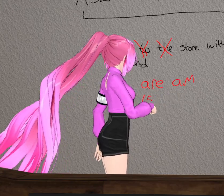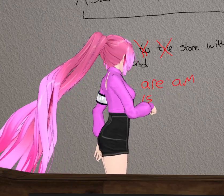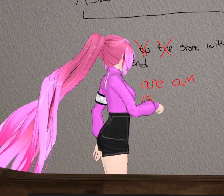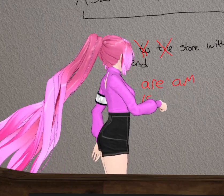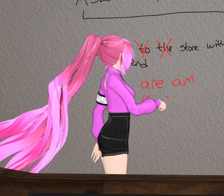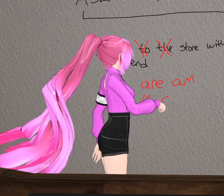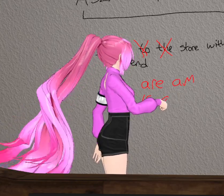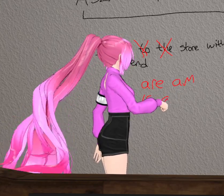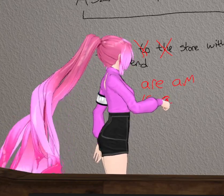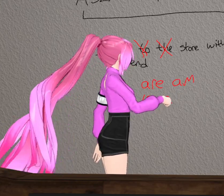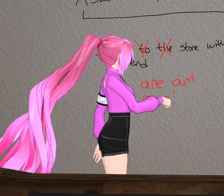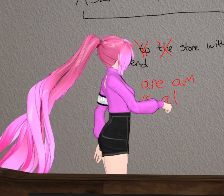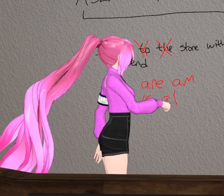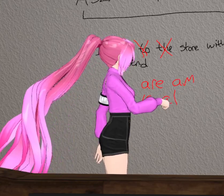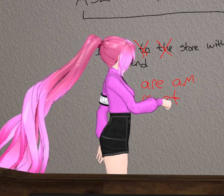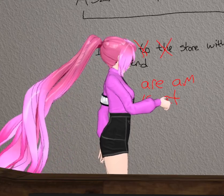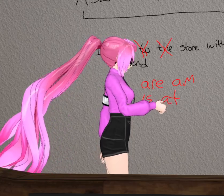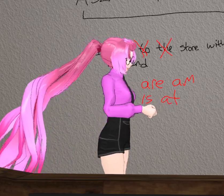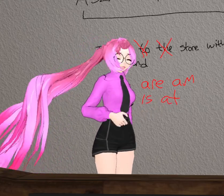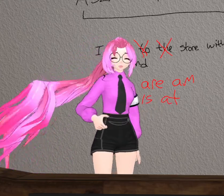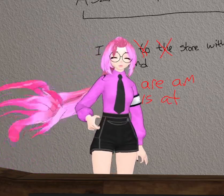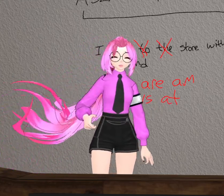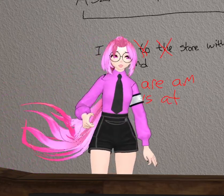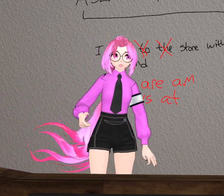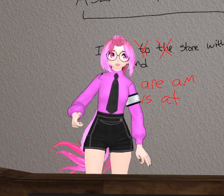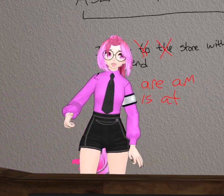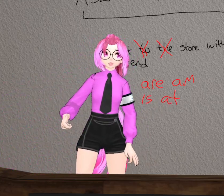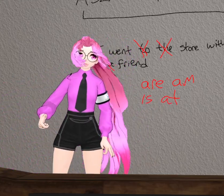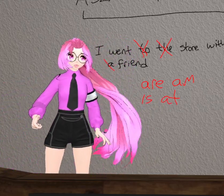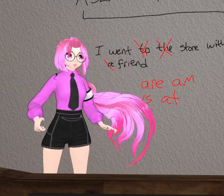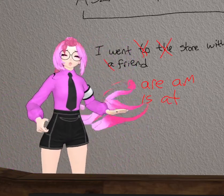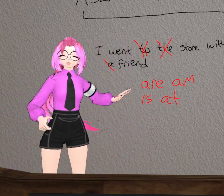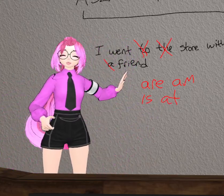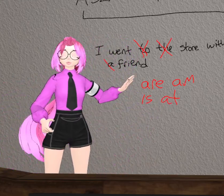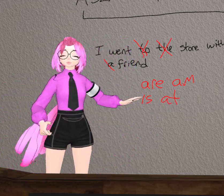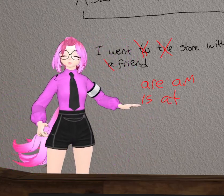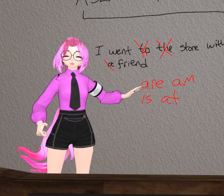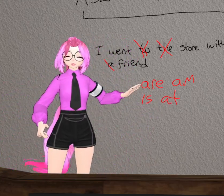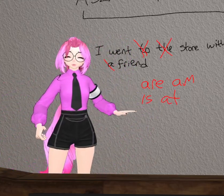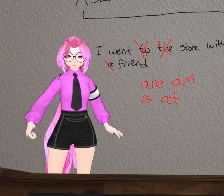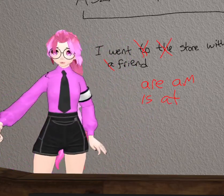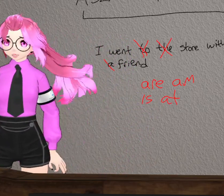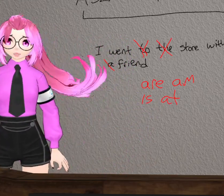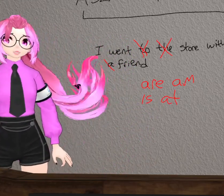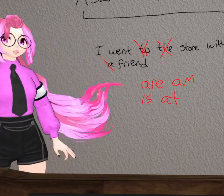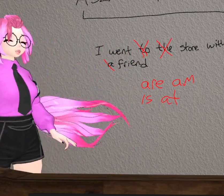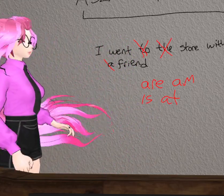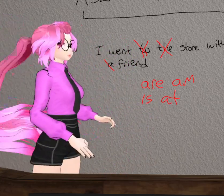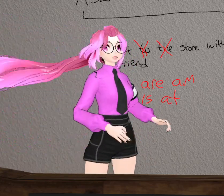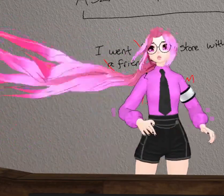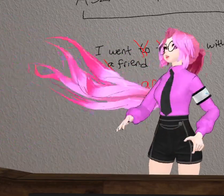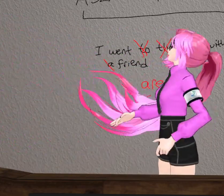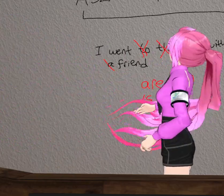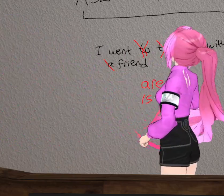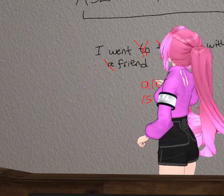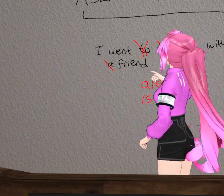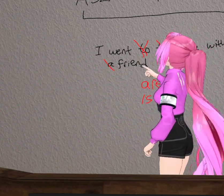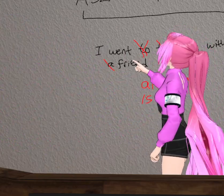is, at, anything like that. Okay, so any of these words are not necessary. So our sentence is going